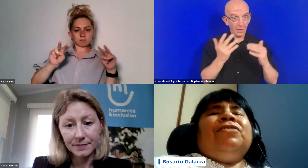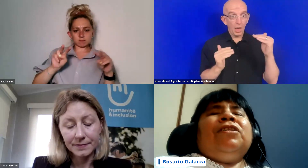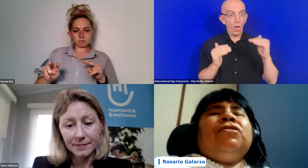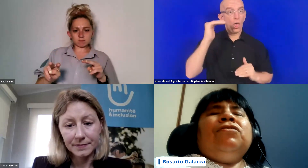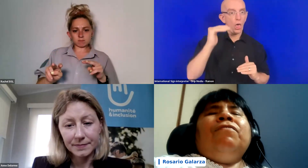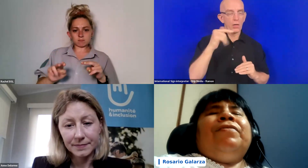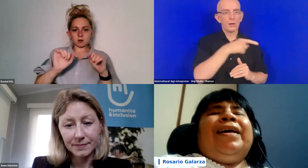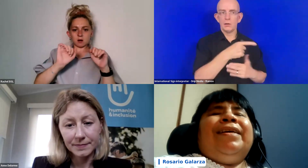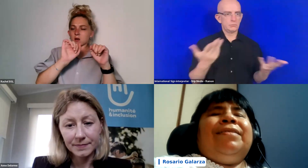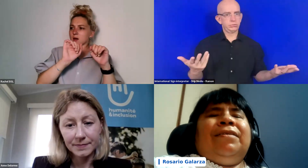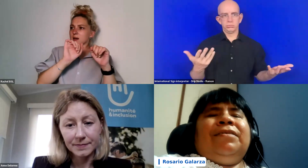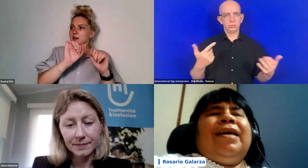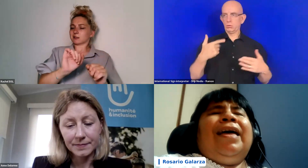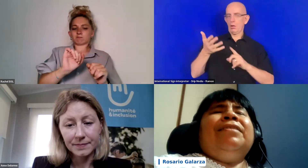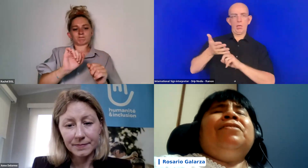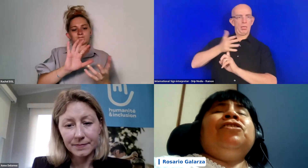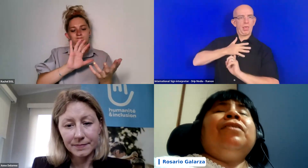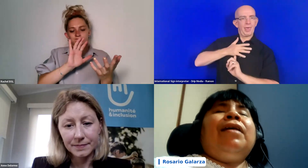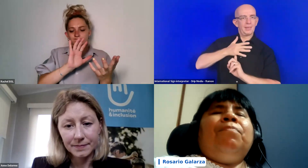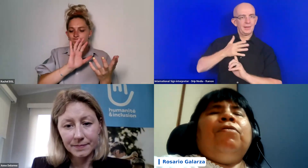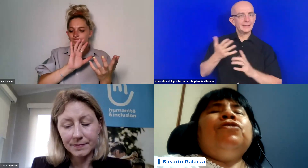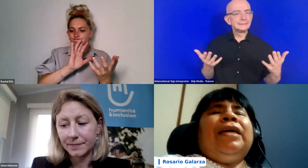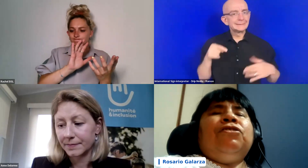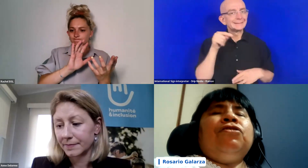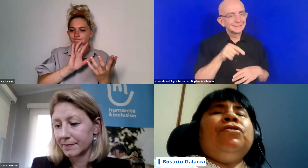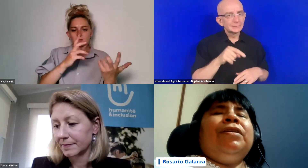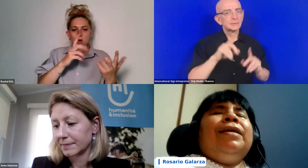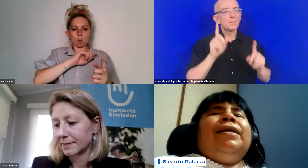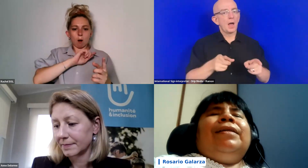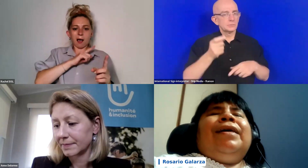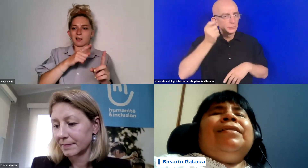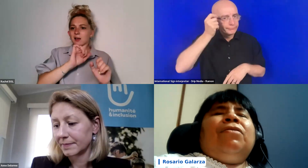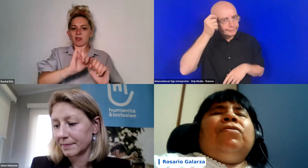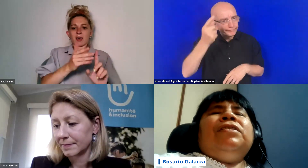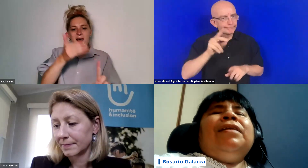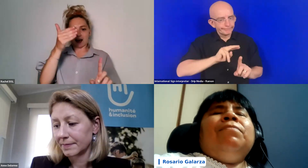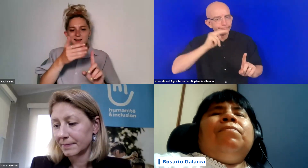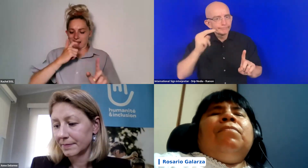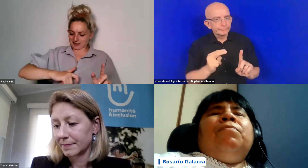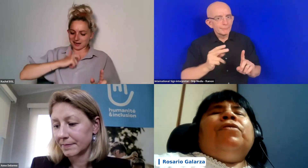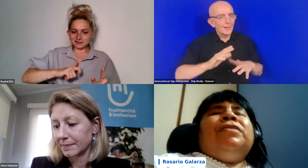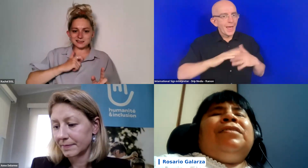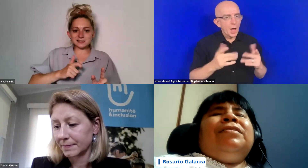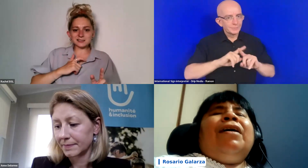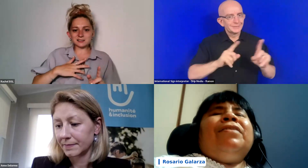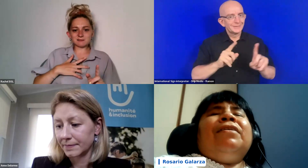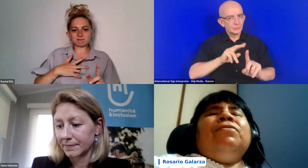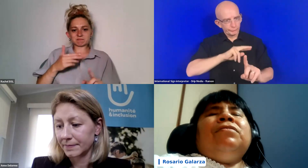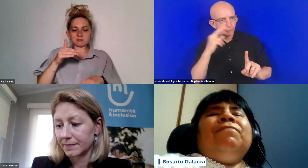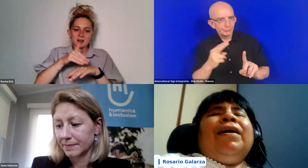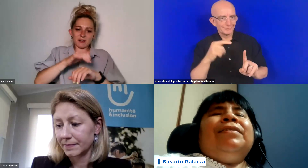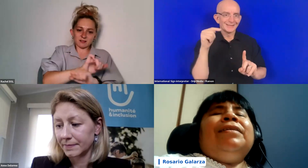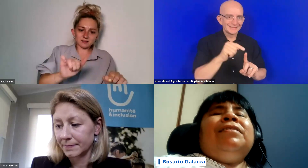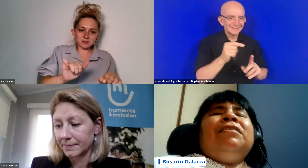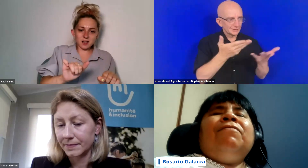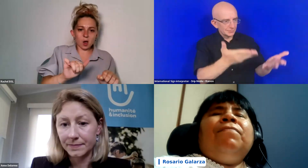the intersections of their identities. An intersectional approach ensures that consent processes are